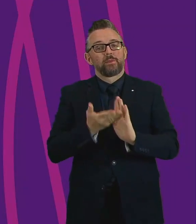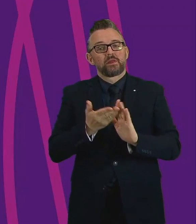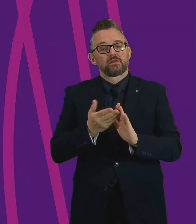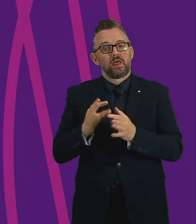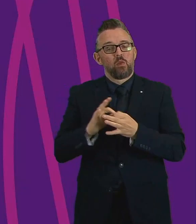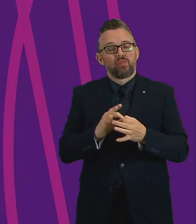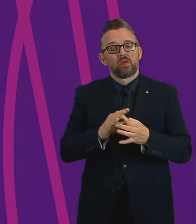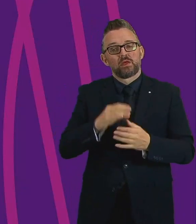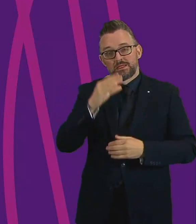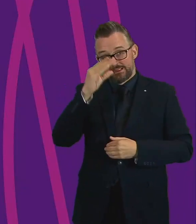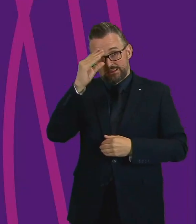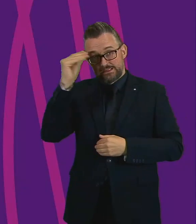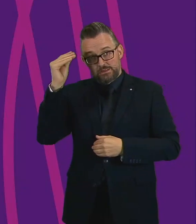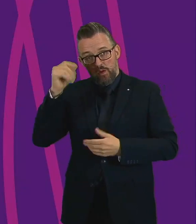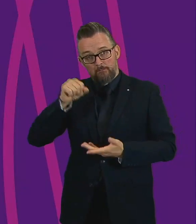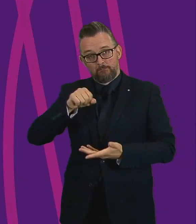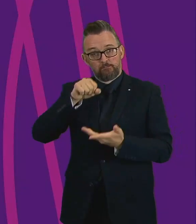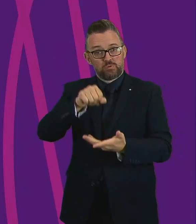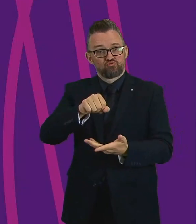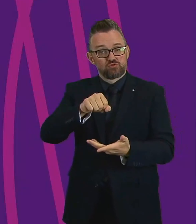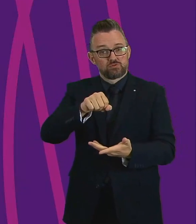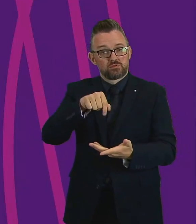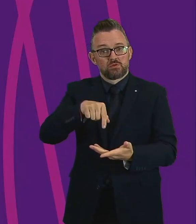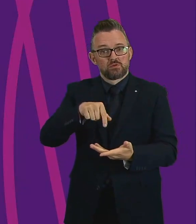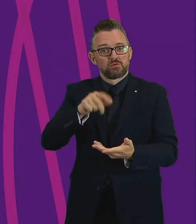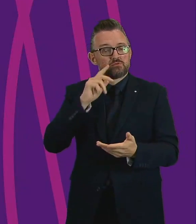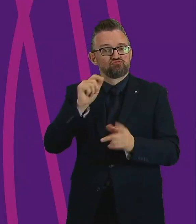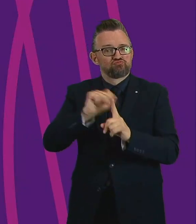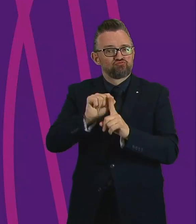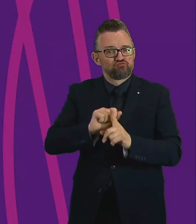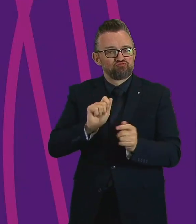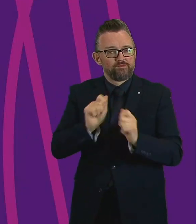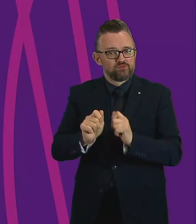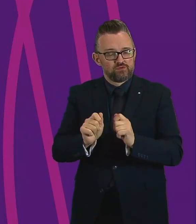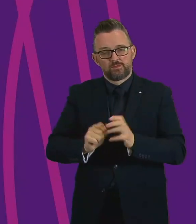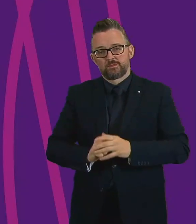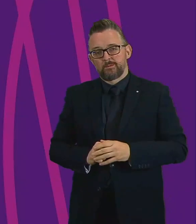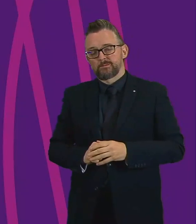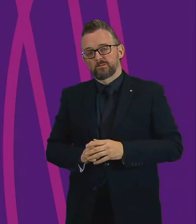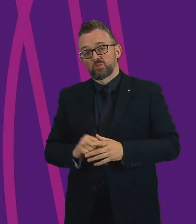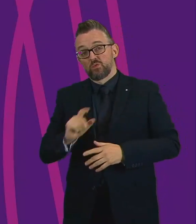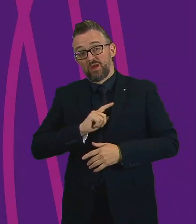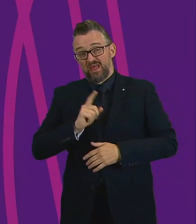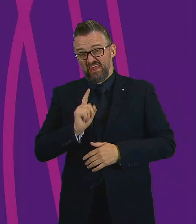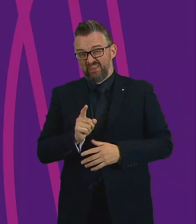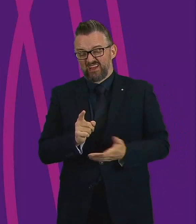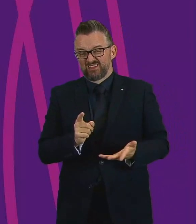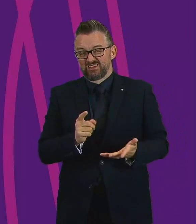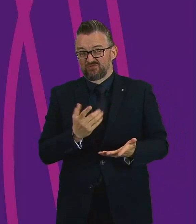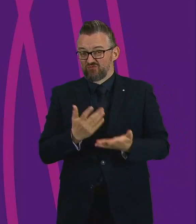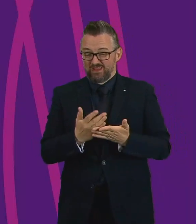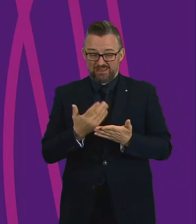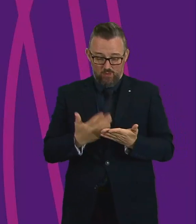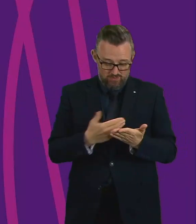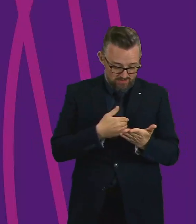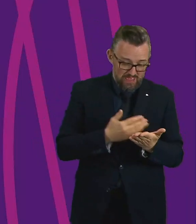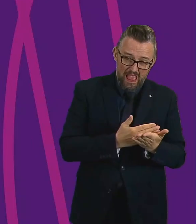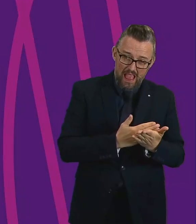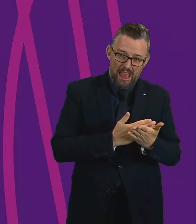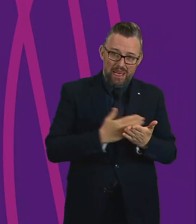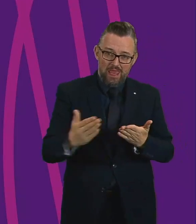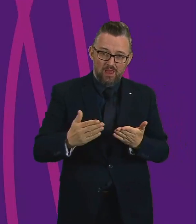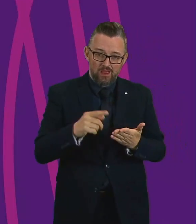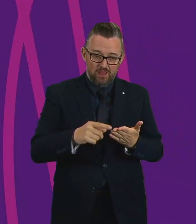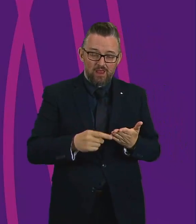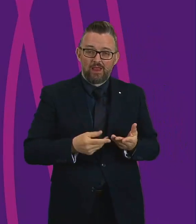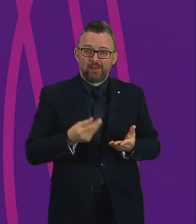budget revision which the Finance and Constitution Committee has been considering. And it's become even clearer that the fiscal framework